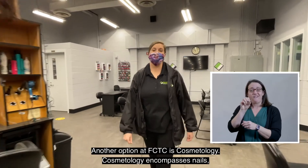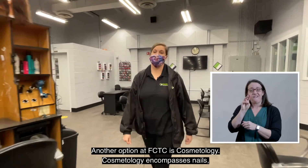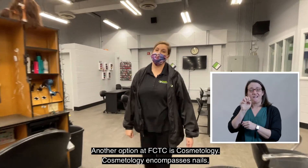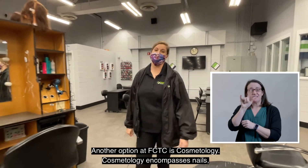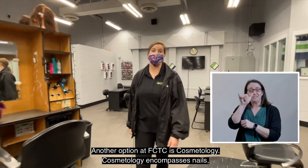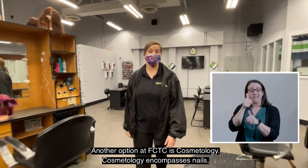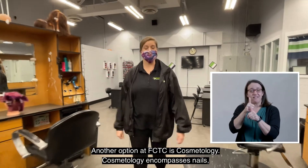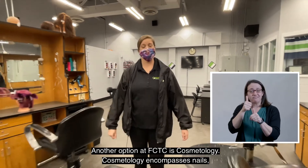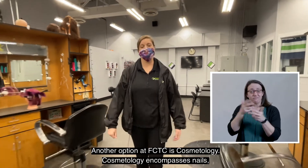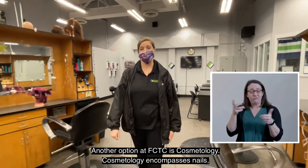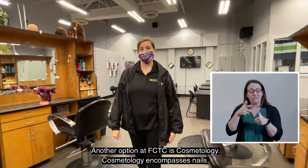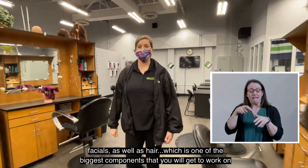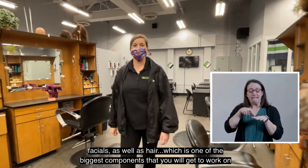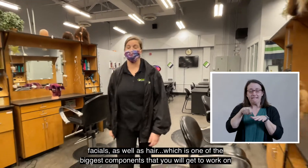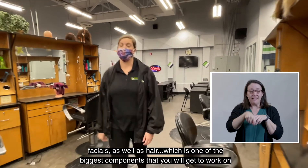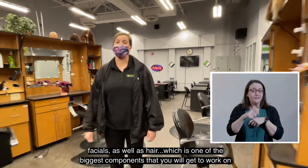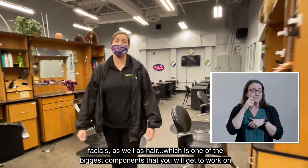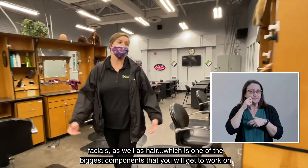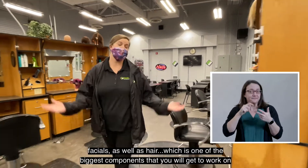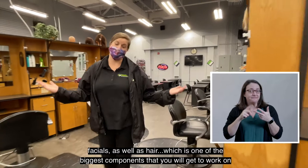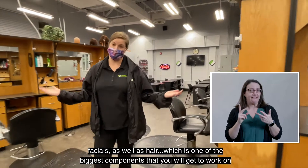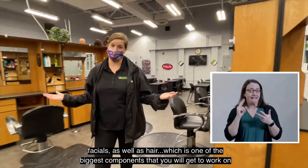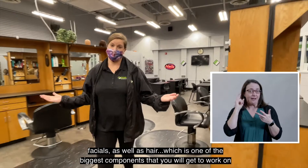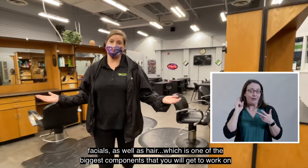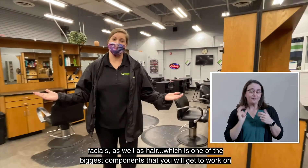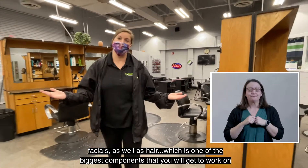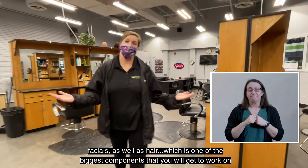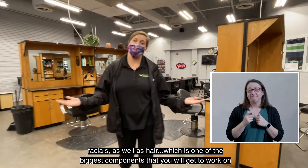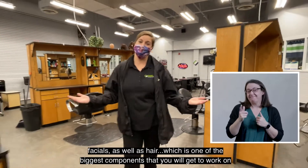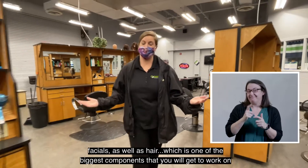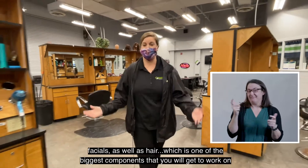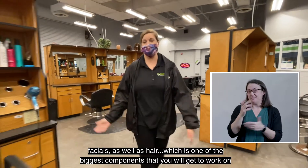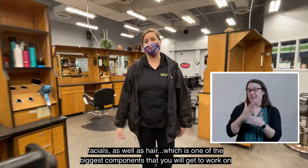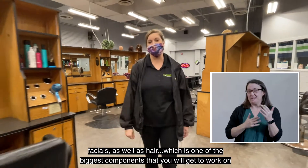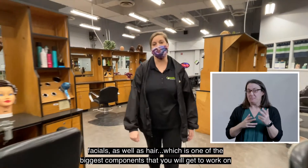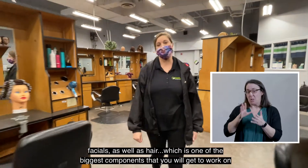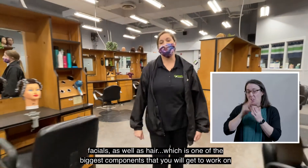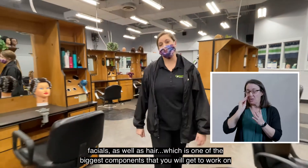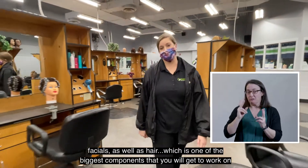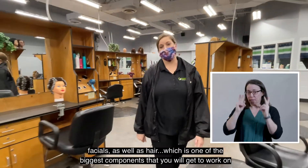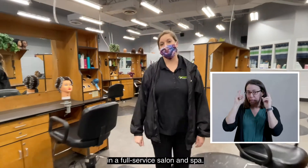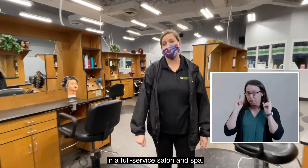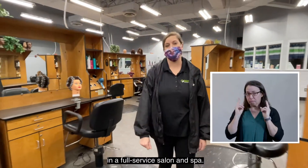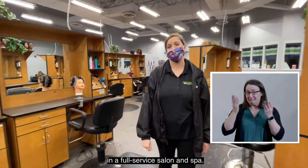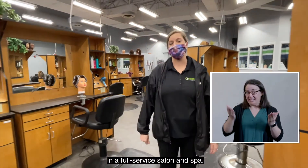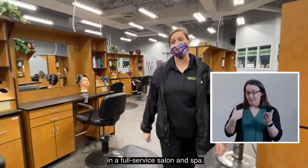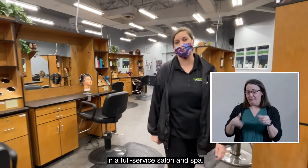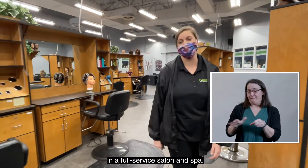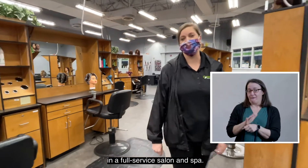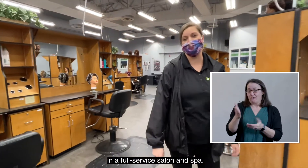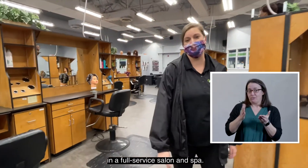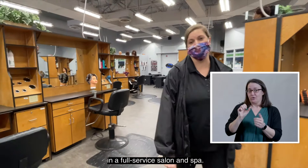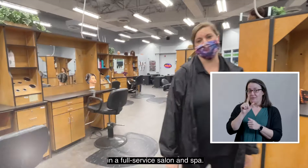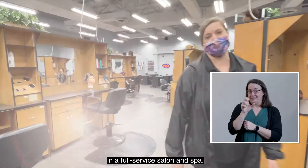cosmetology. Cosmetology encompasses nails, facials, as well as hair, which is one of the biggest components that you will get to work on in our